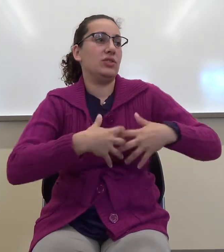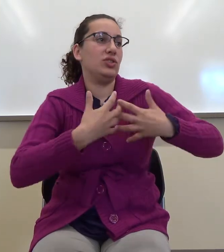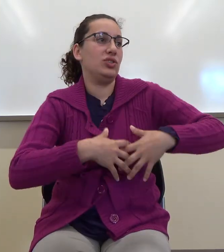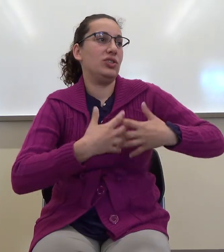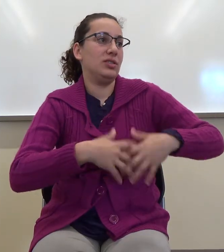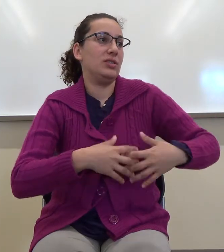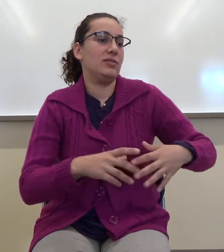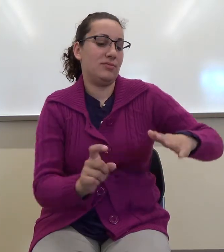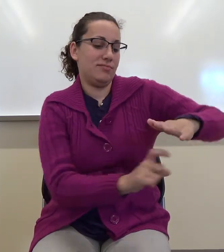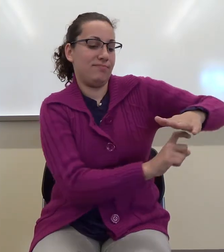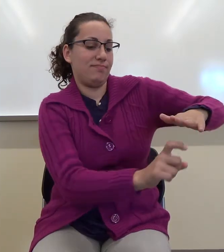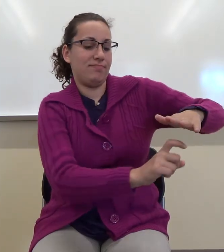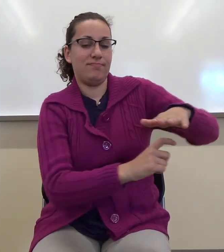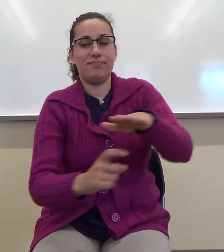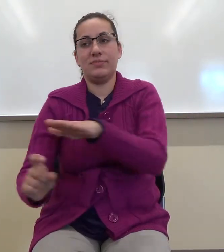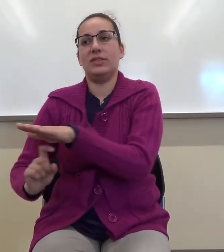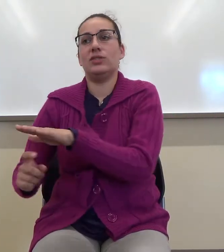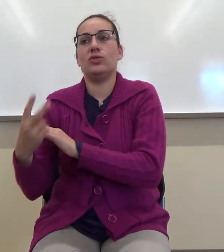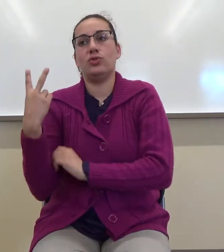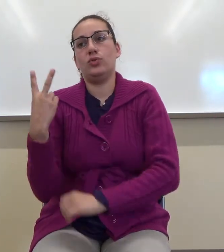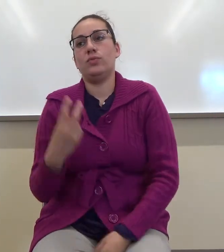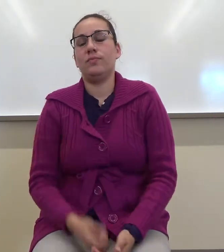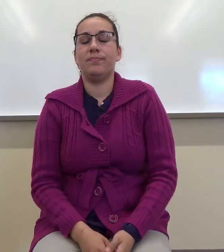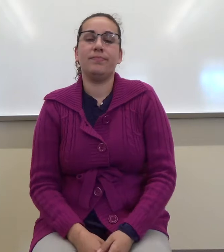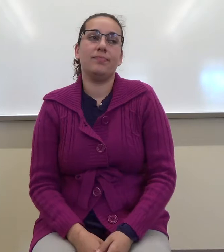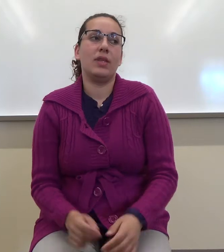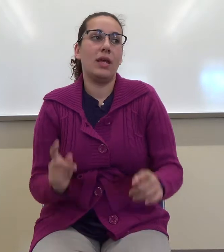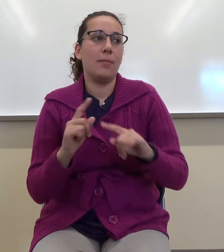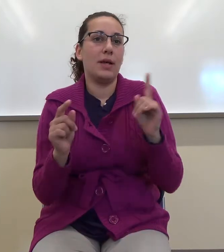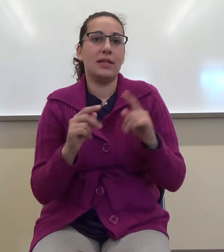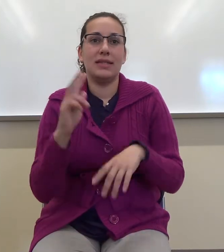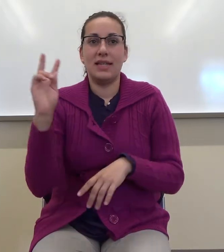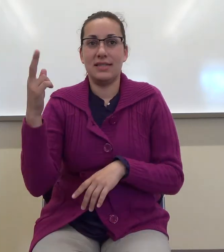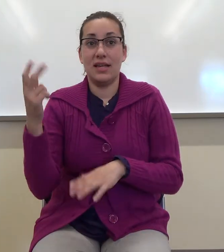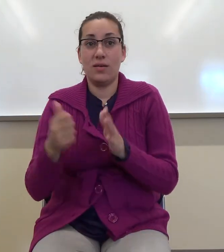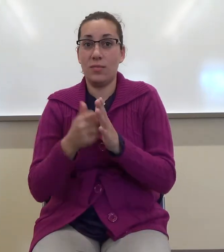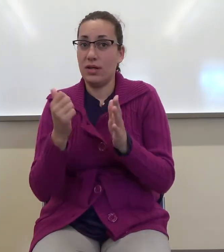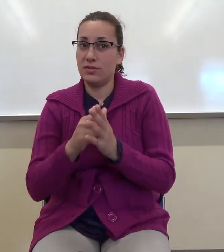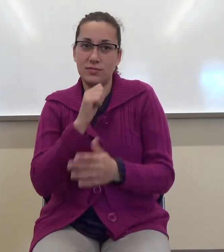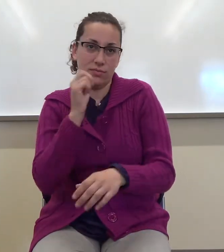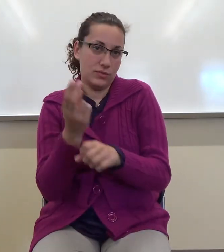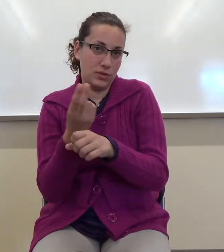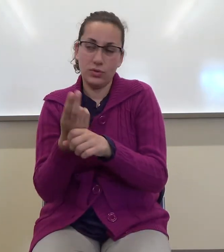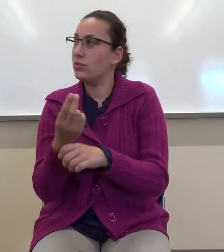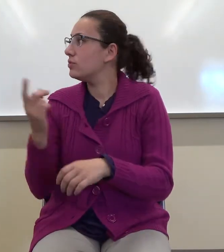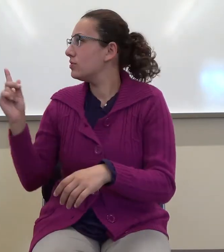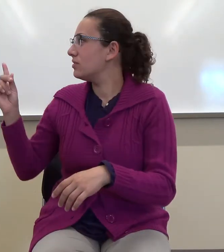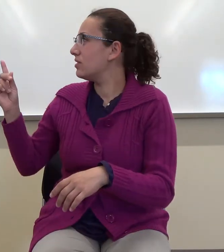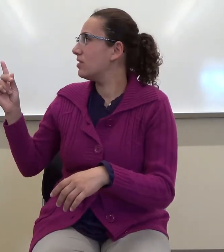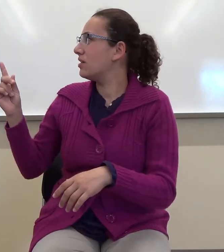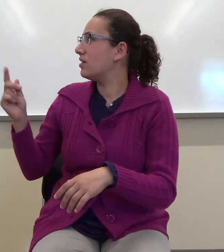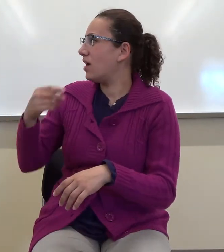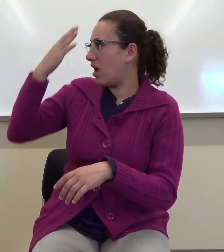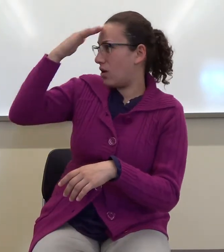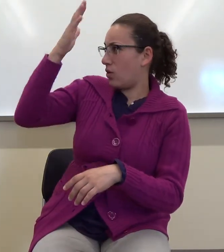first page. I was not able to do it on the second. There's another set here, which I don't know why